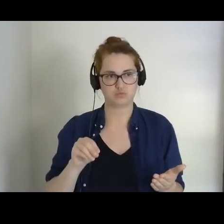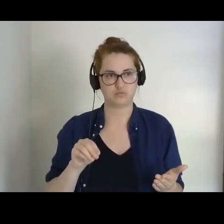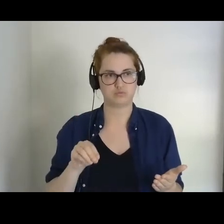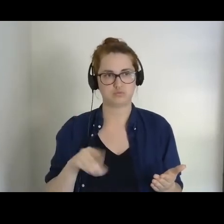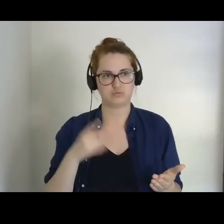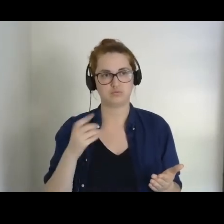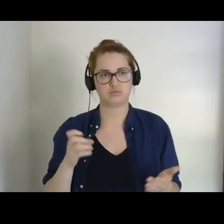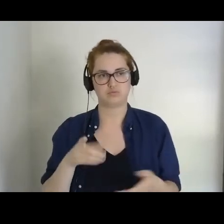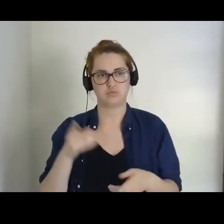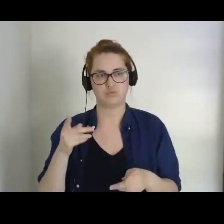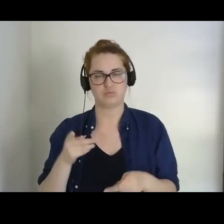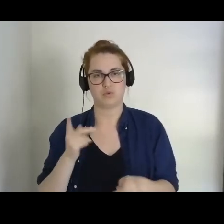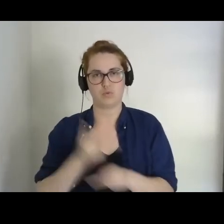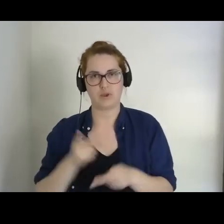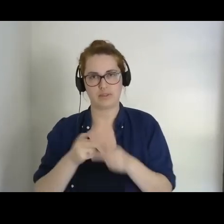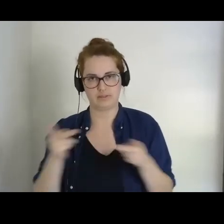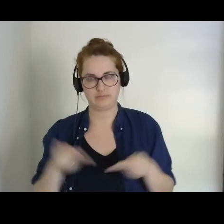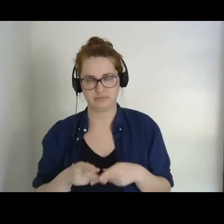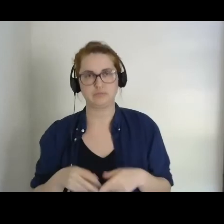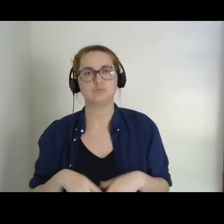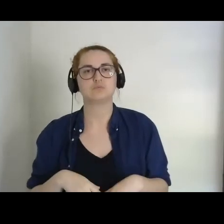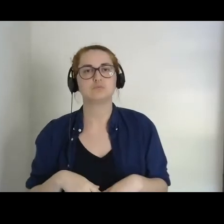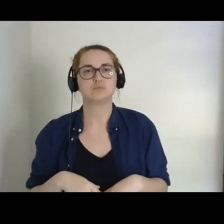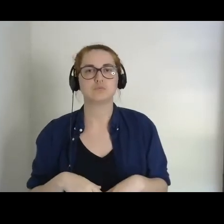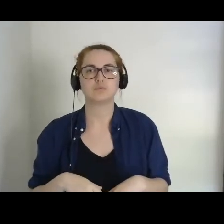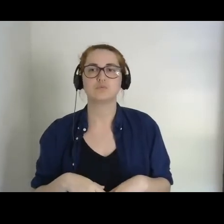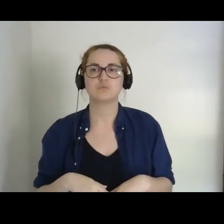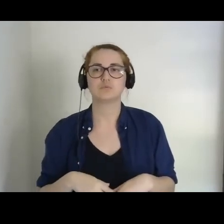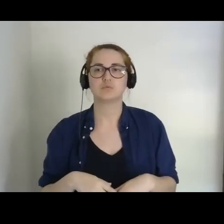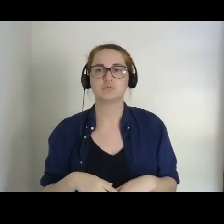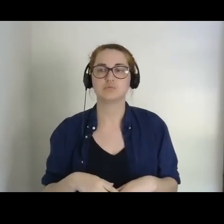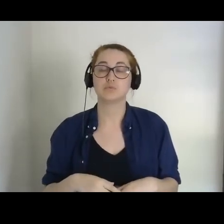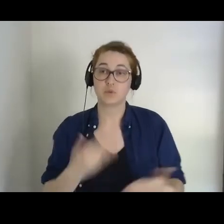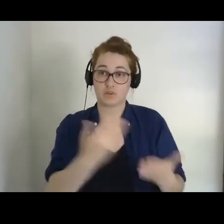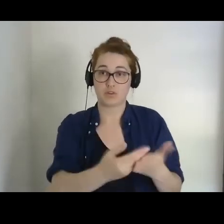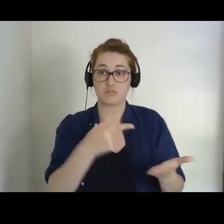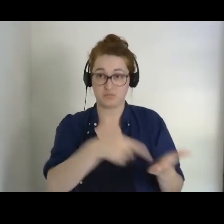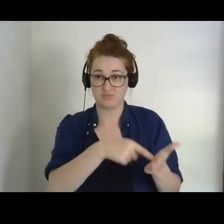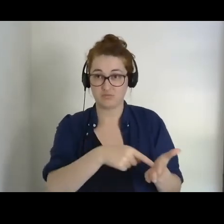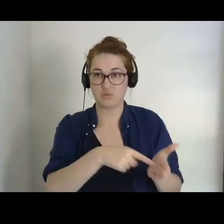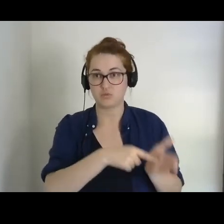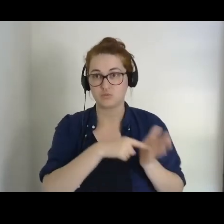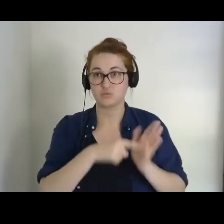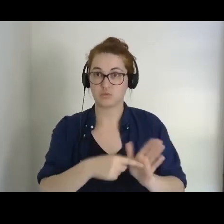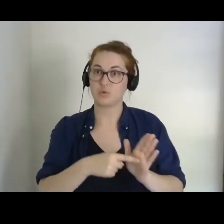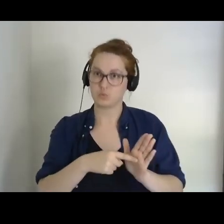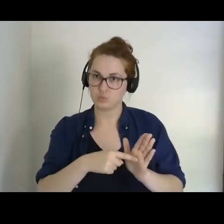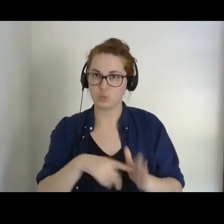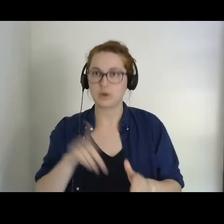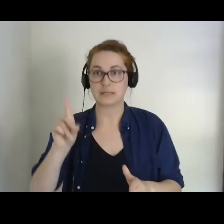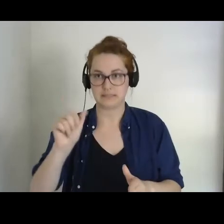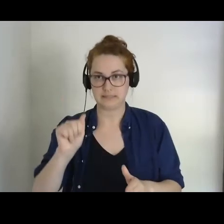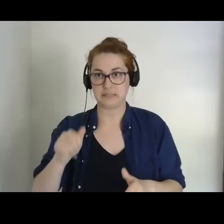address disability rights at a systemic level. Evidence shows that discrimination on the basis of disability is a systemic